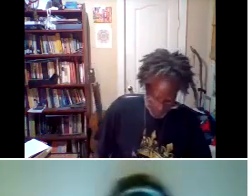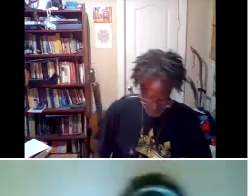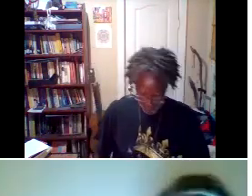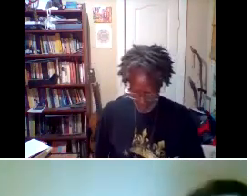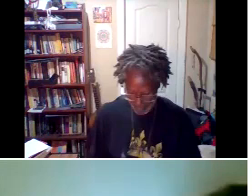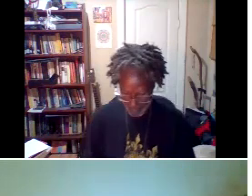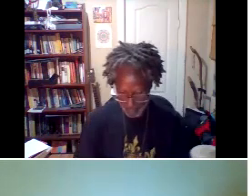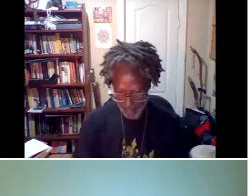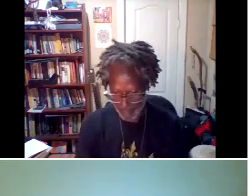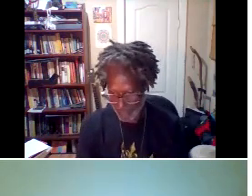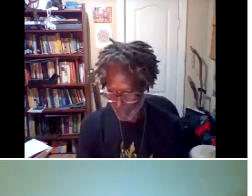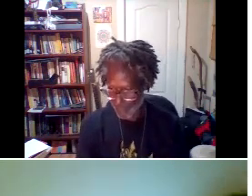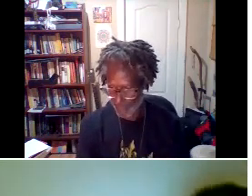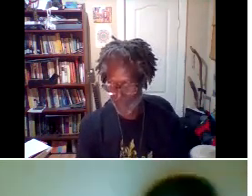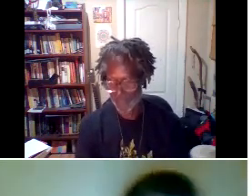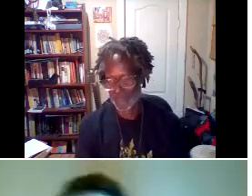Sorry.